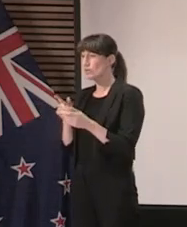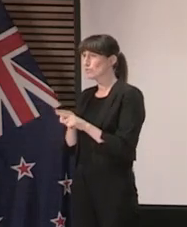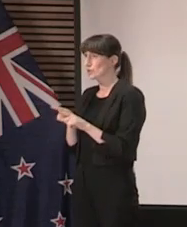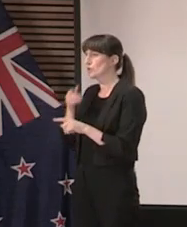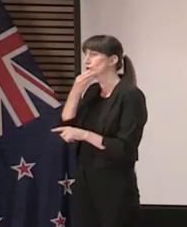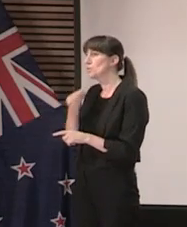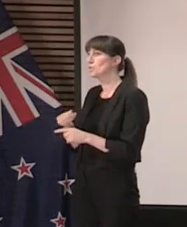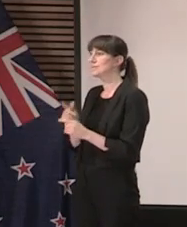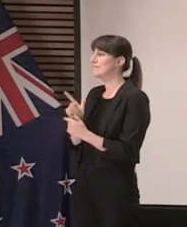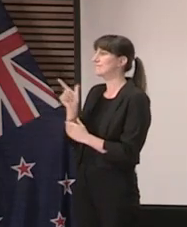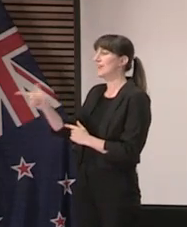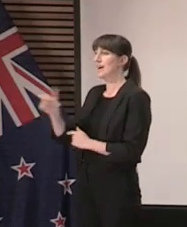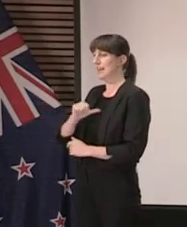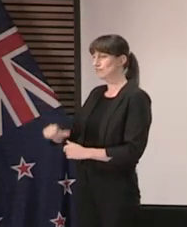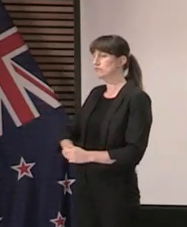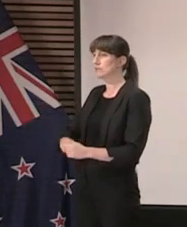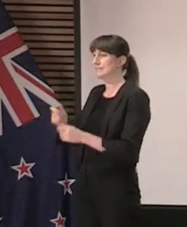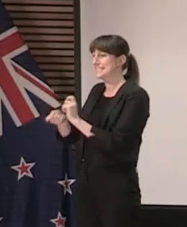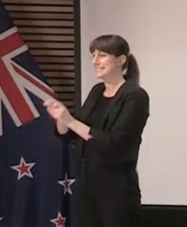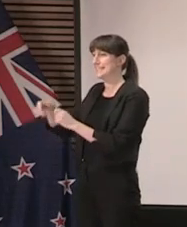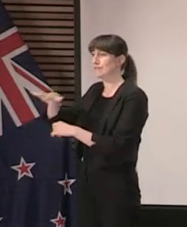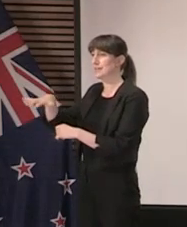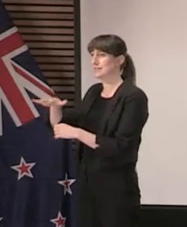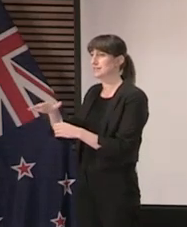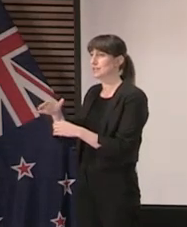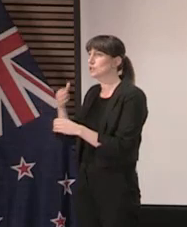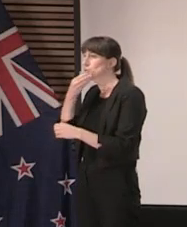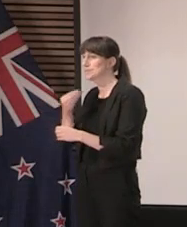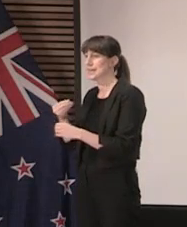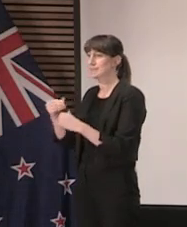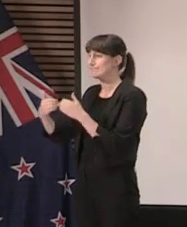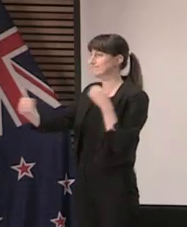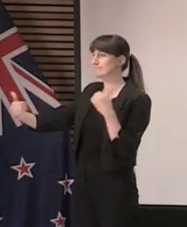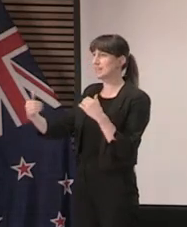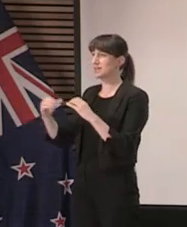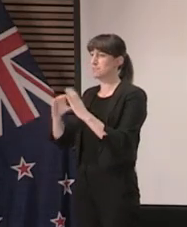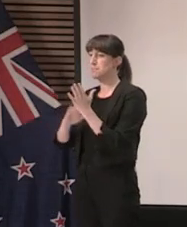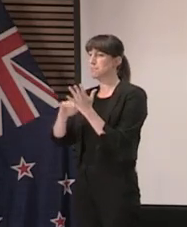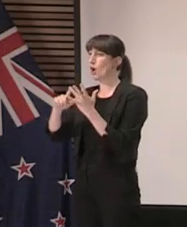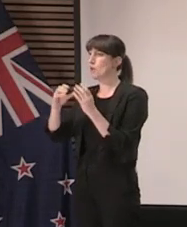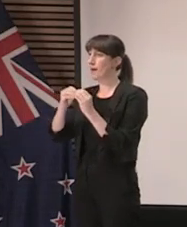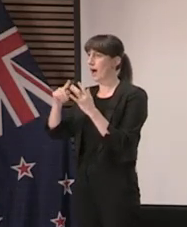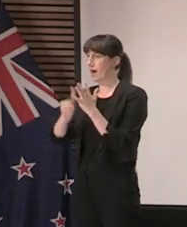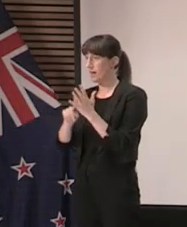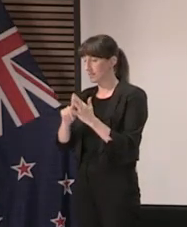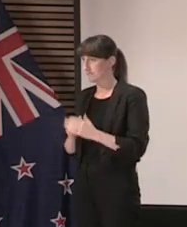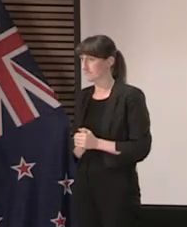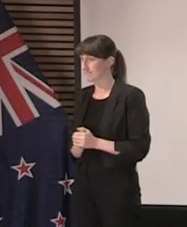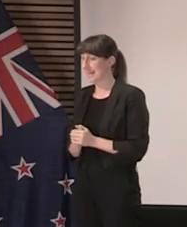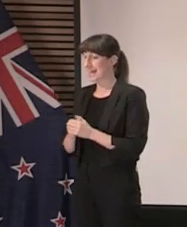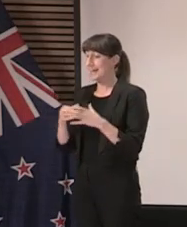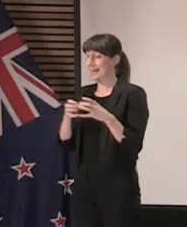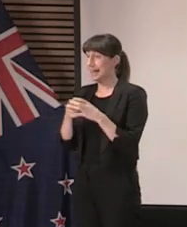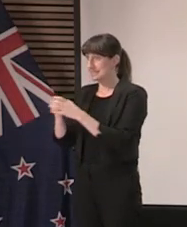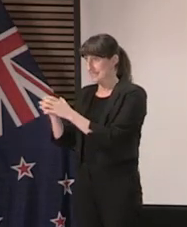groups. There are now 16 significant COVID-19 clusters. That's 1 more than yesterday. The new cluster is